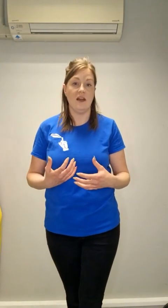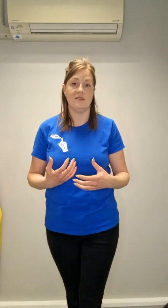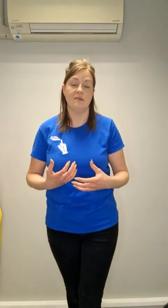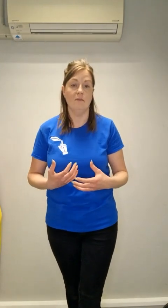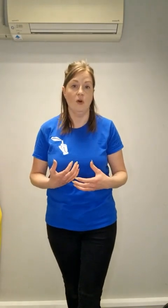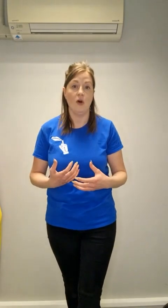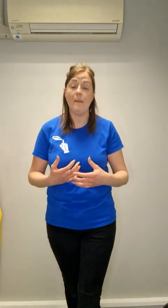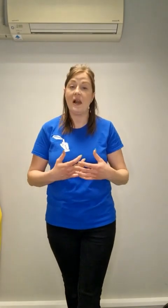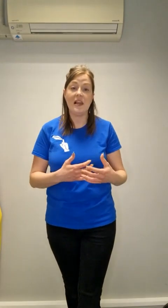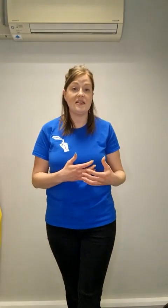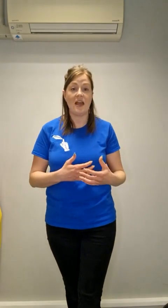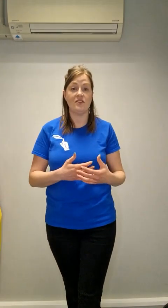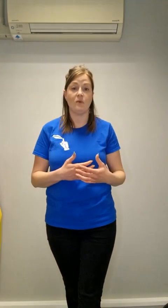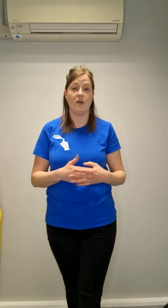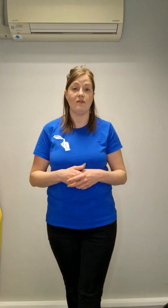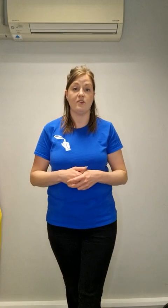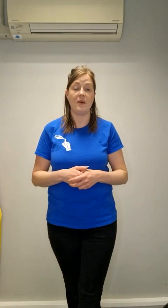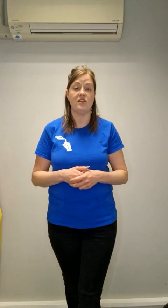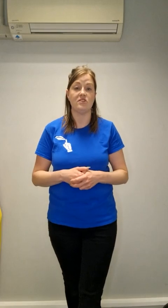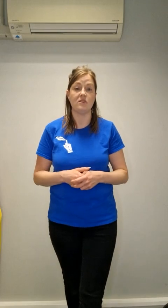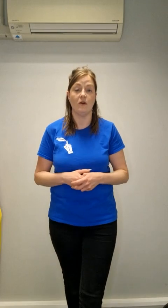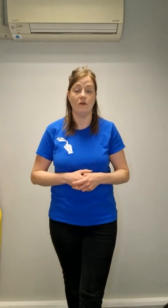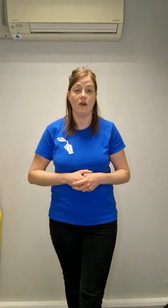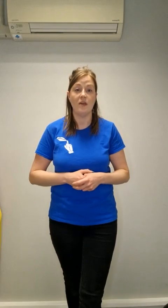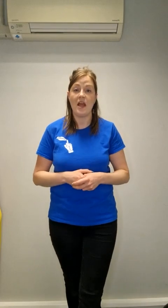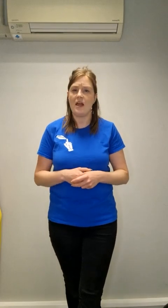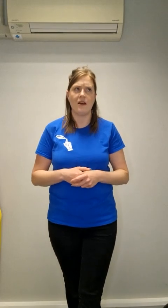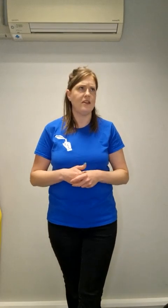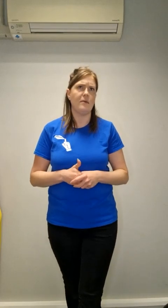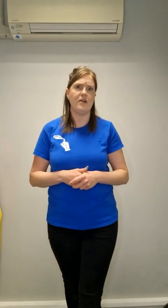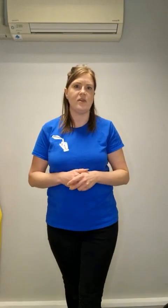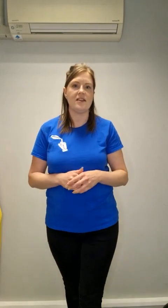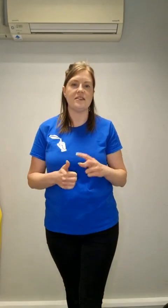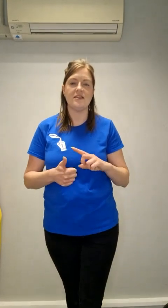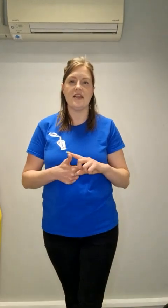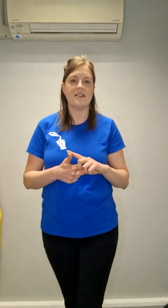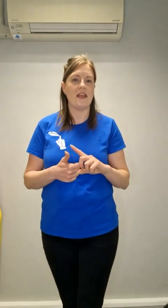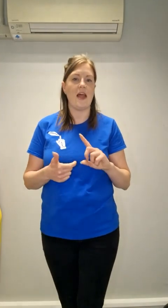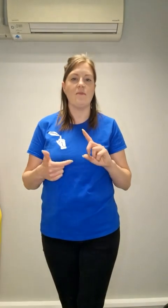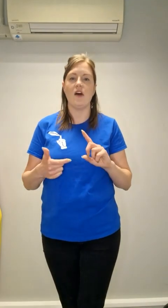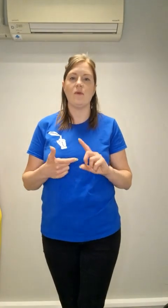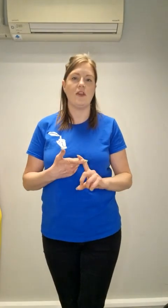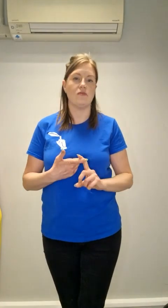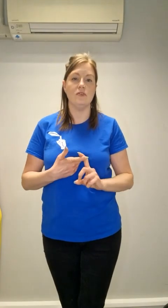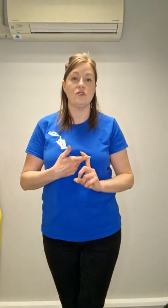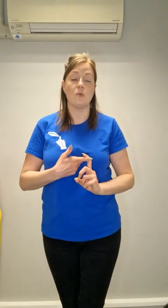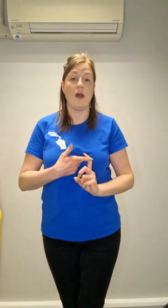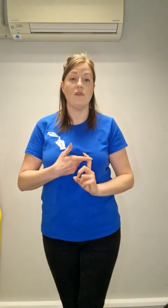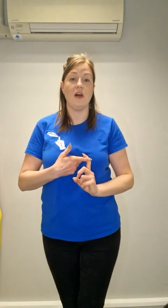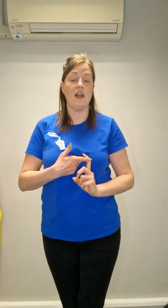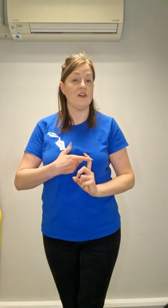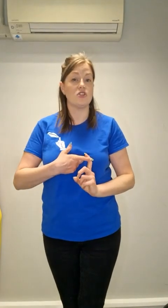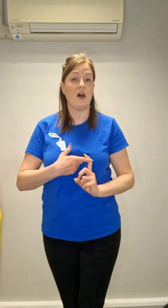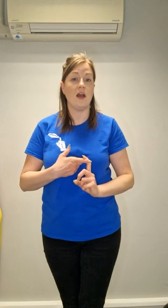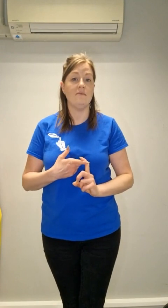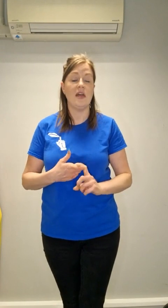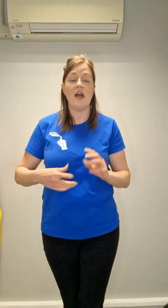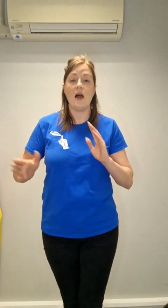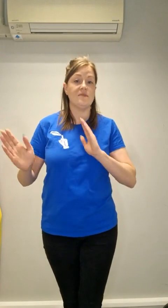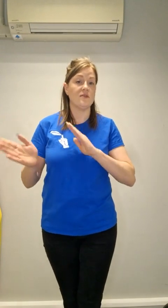some more, please head to one of those pages tomorrow. I think they're being released at 6 a.m. right the way through to 12 at lunchtime. So